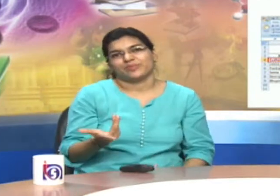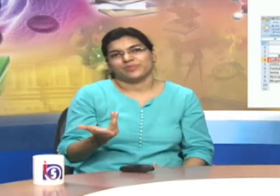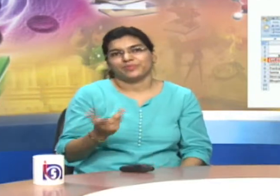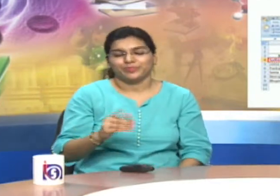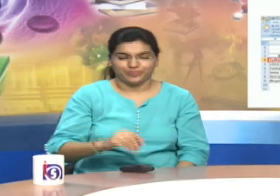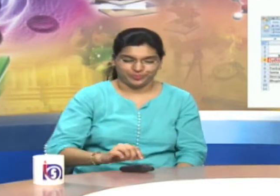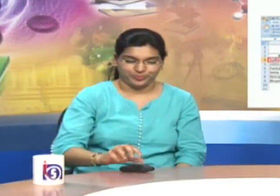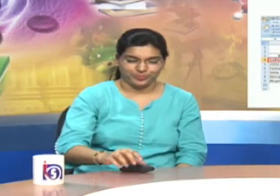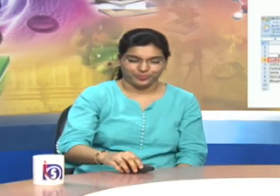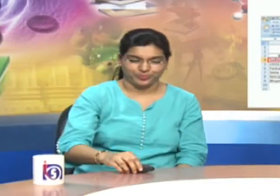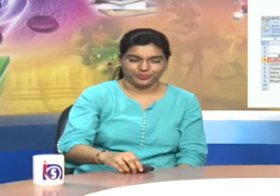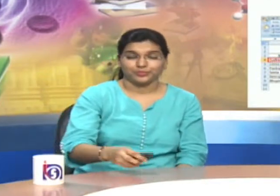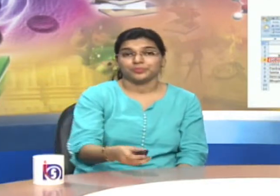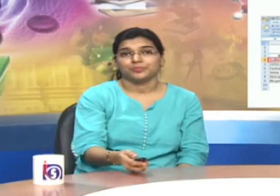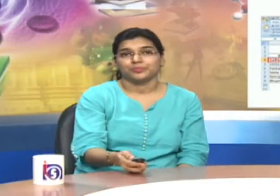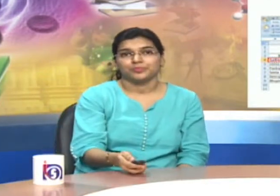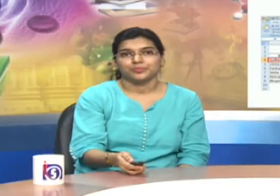you understood. It is really very easy.